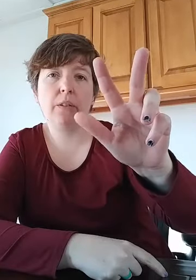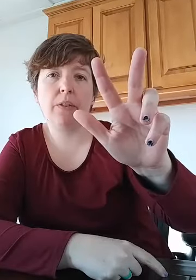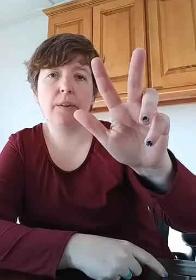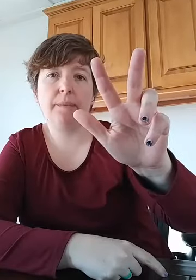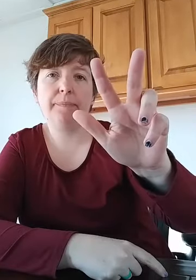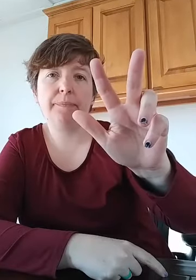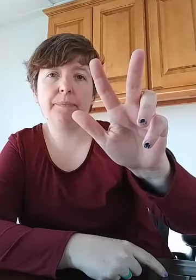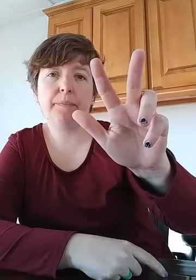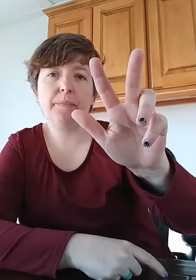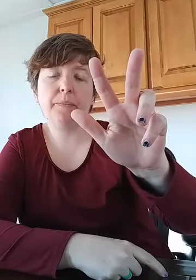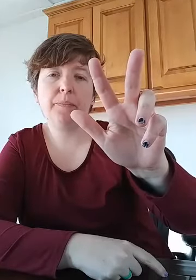thumb.